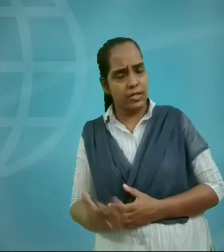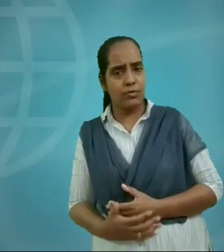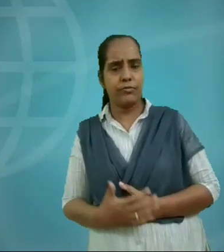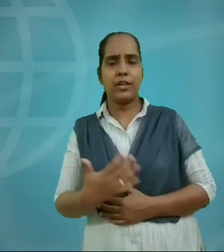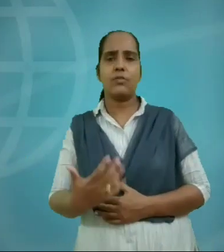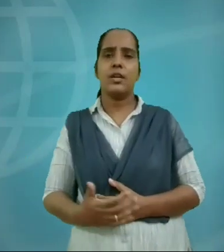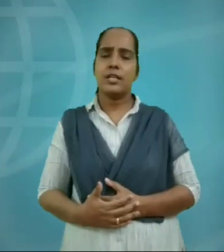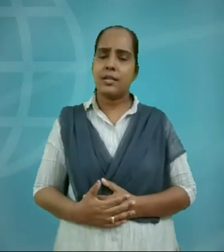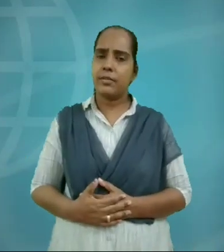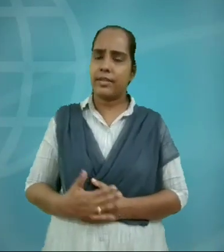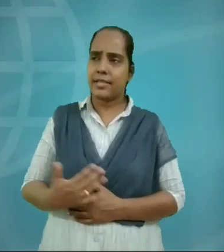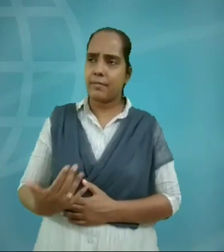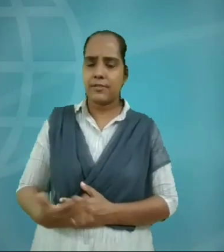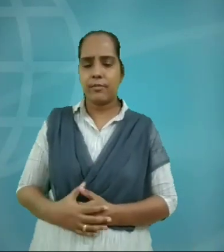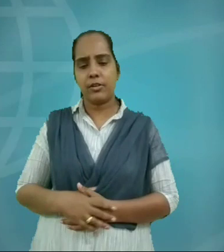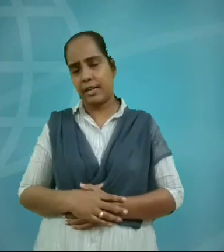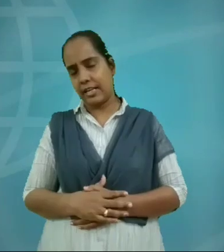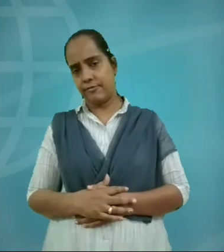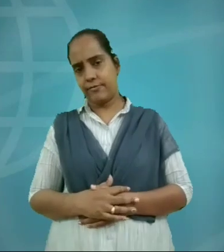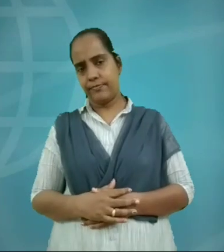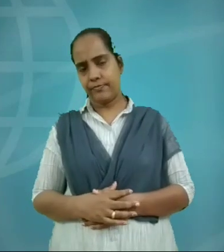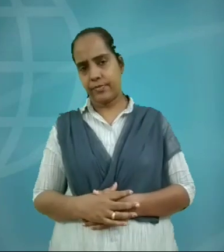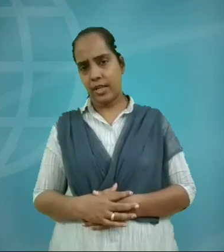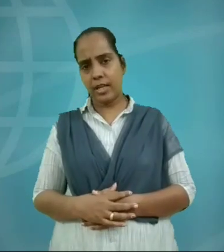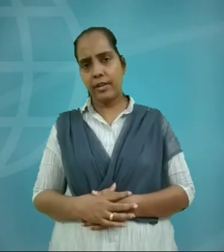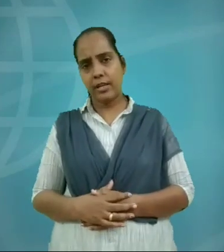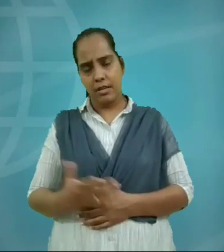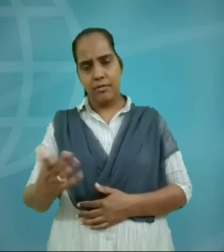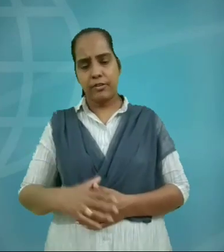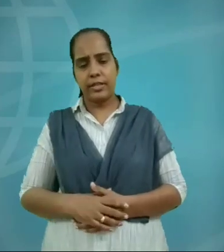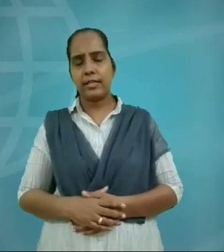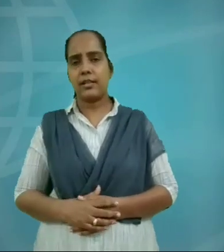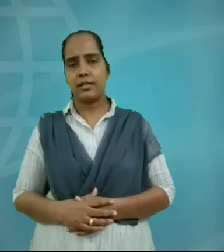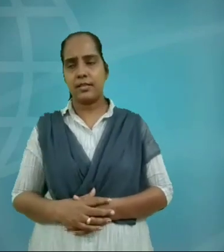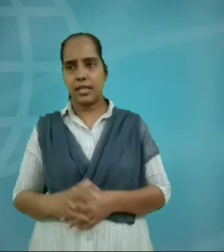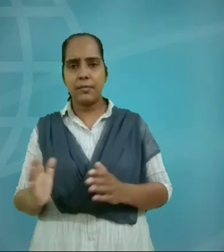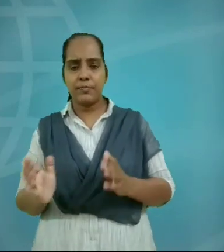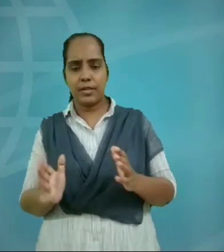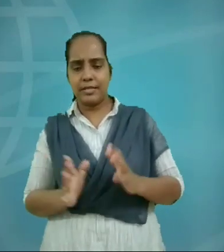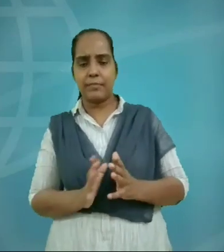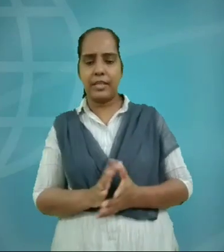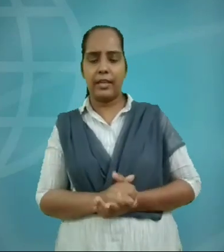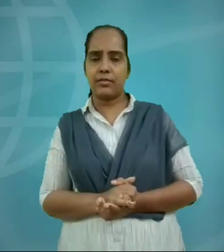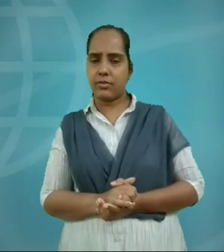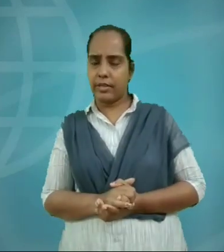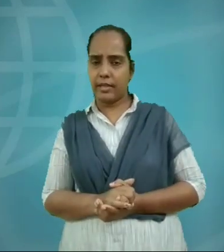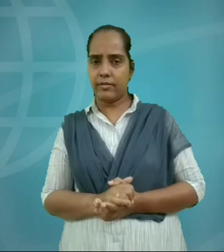to figure out some other examples from your real life? Anyway, for the next class, keep some thinking really ready